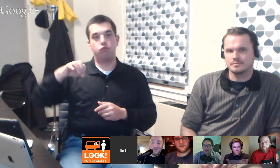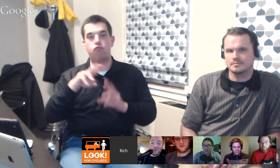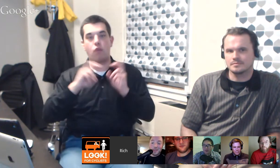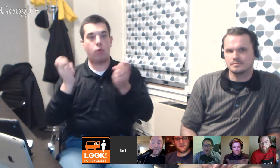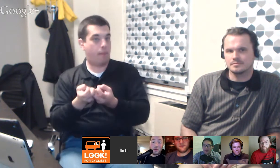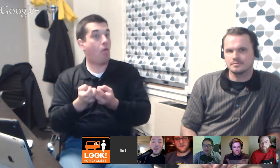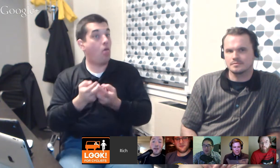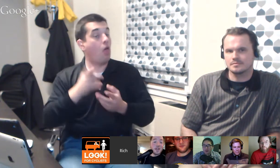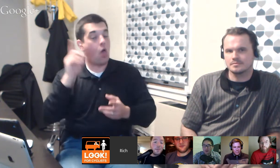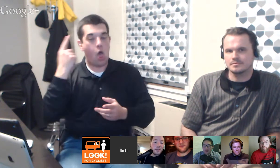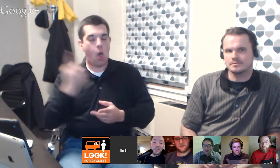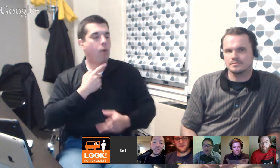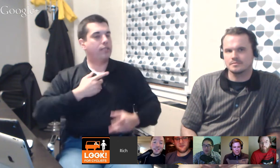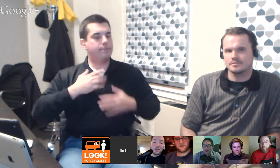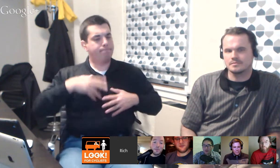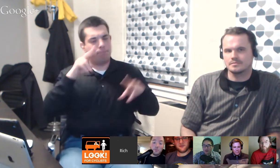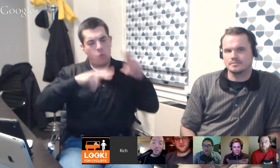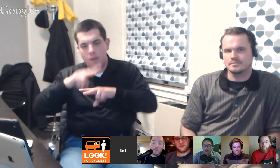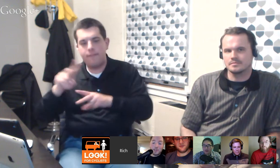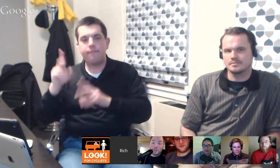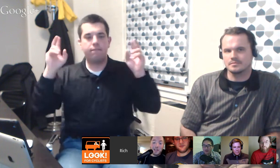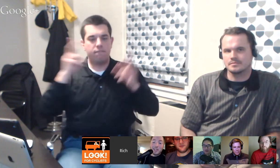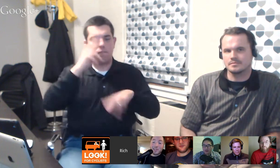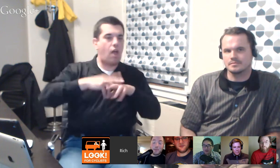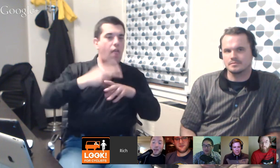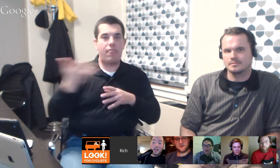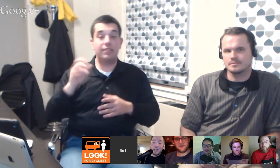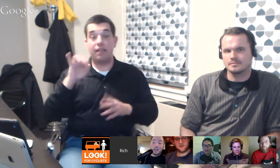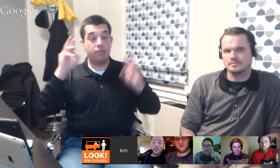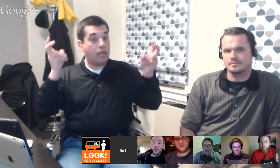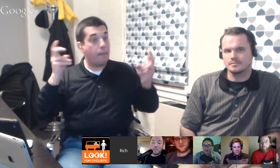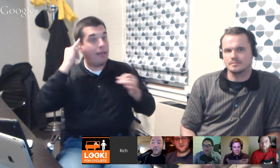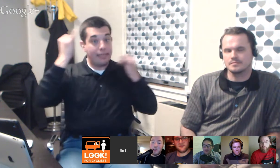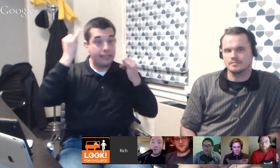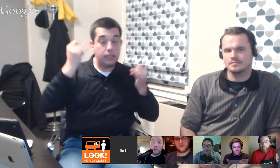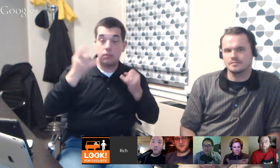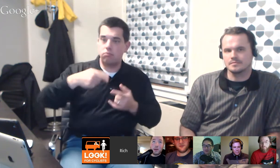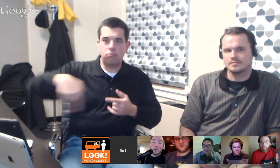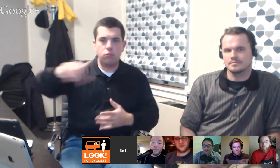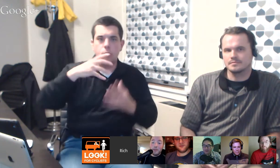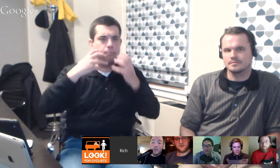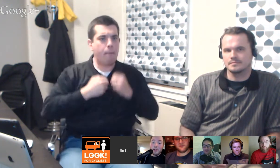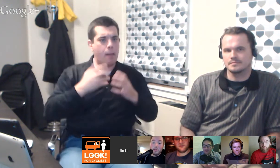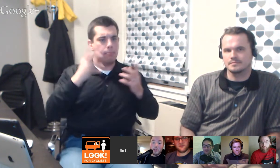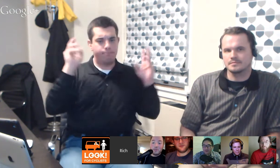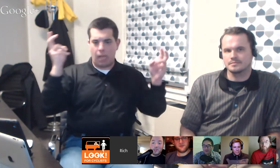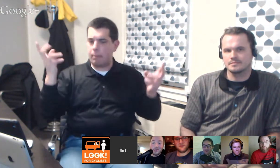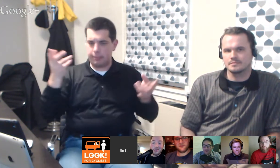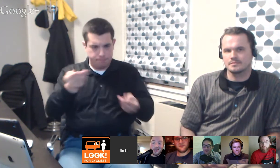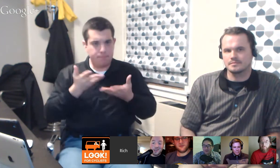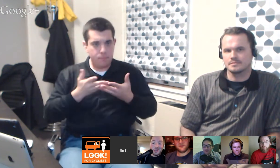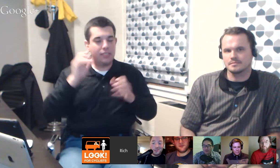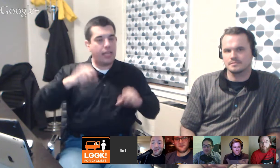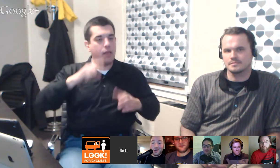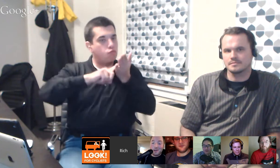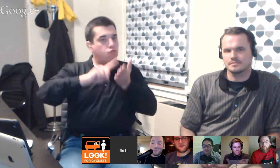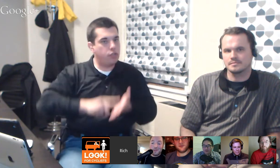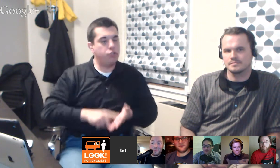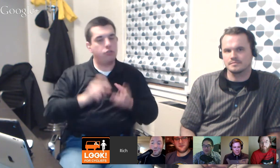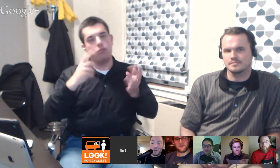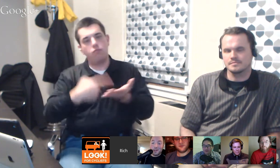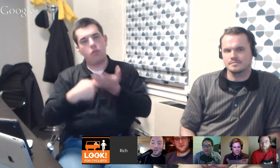for fun things. Or if you have topic ideas, we'd love to just talk about anything that you guys care about, or we can research and just talk